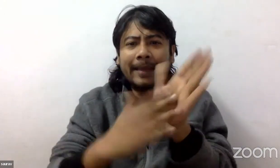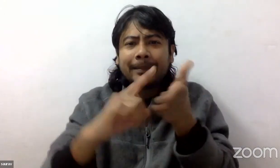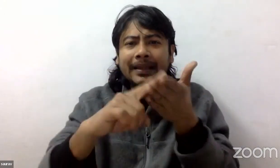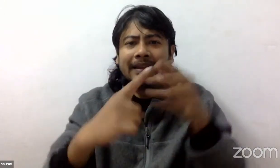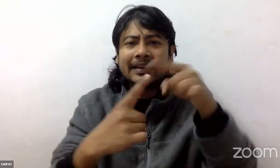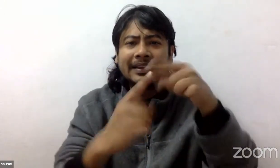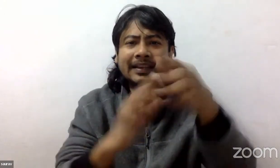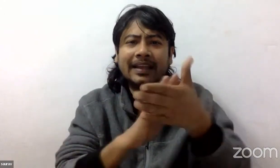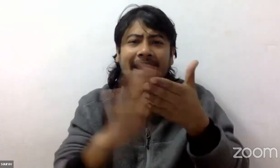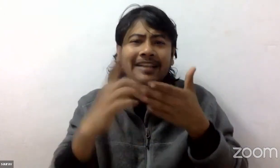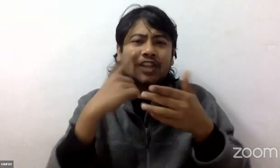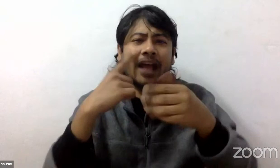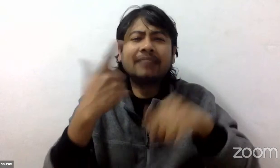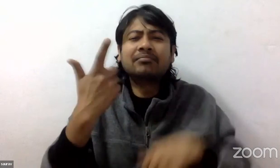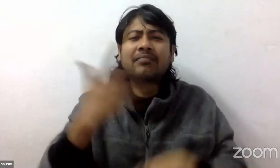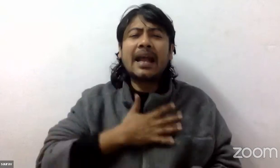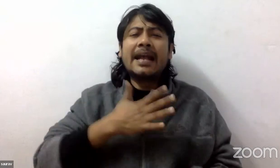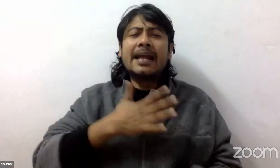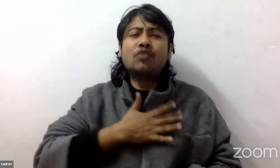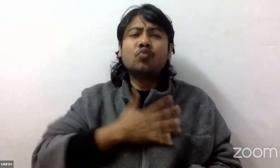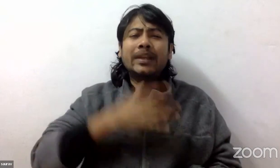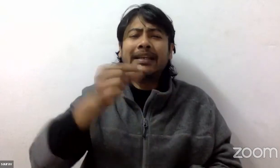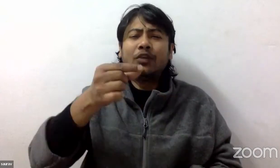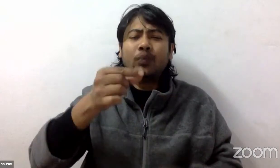Okay, so now let's move on to the list which we can eat.